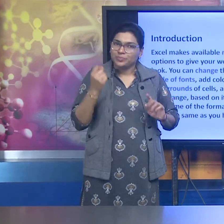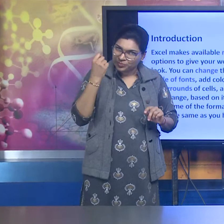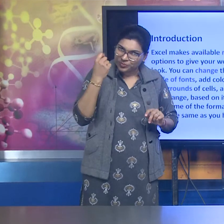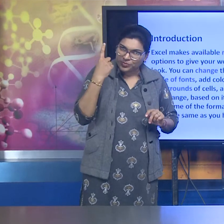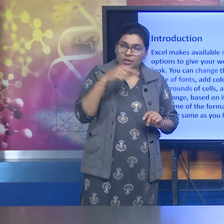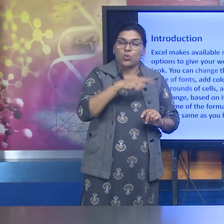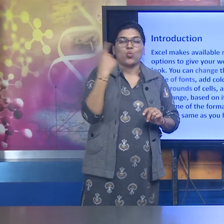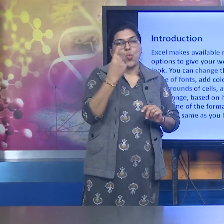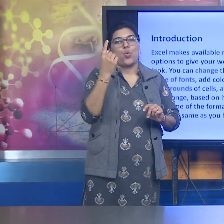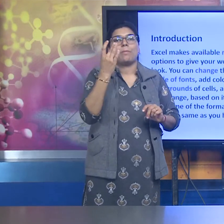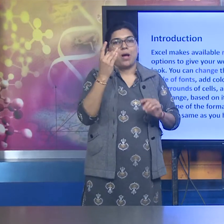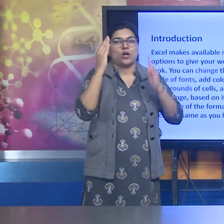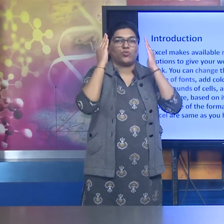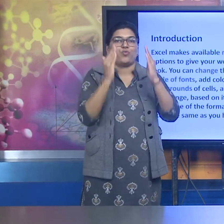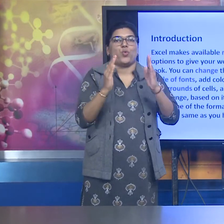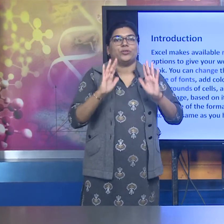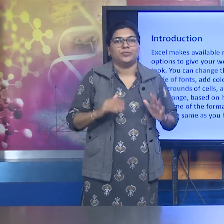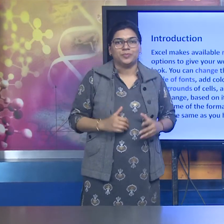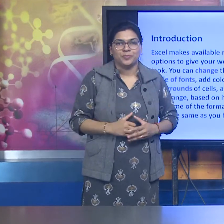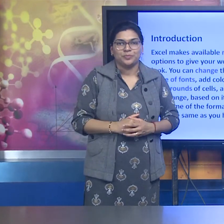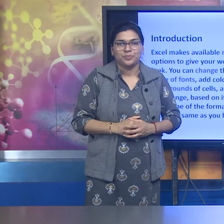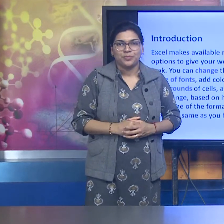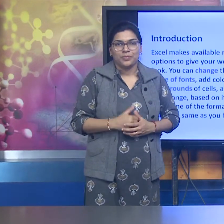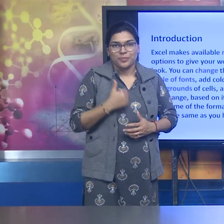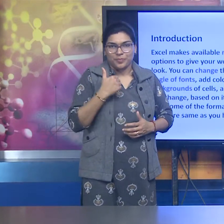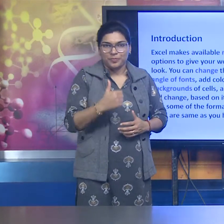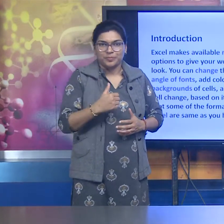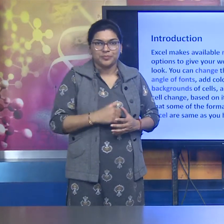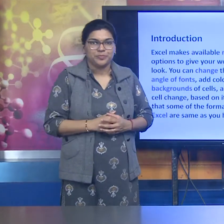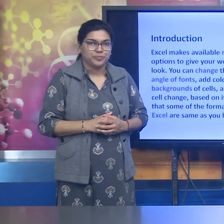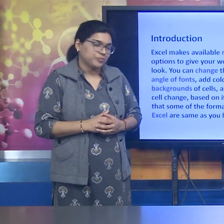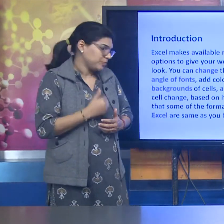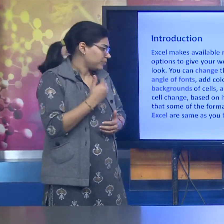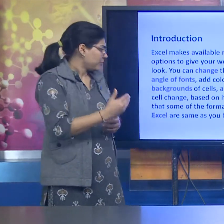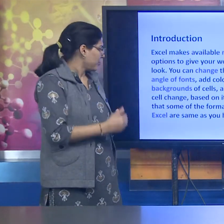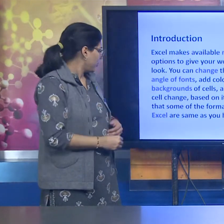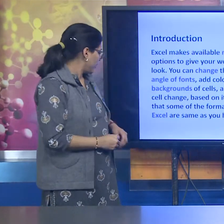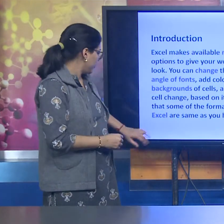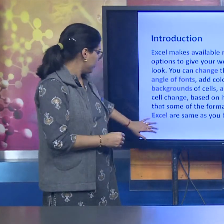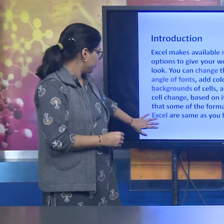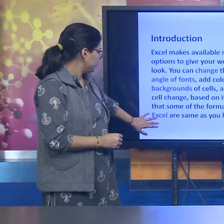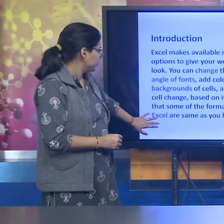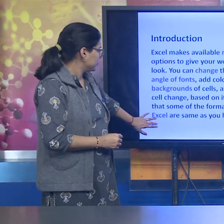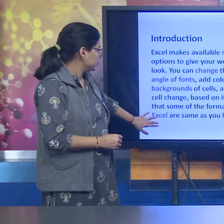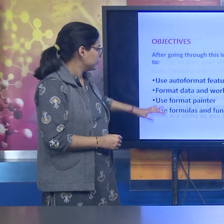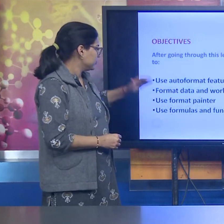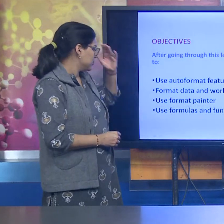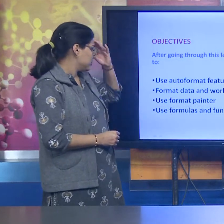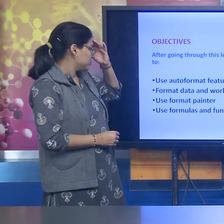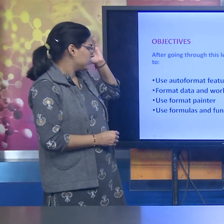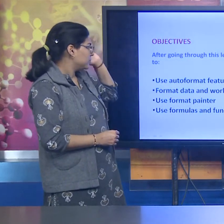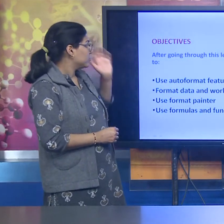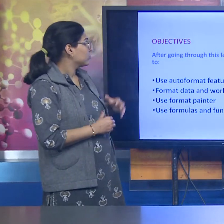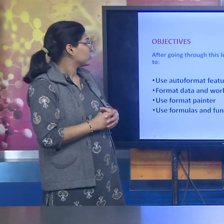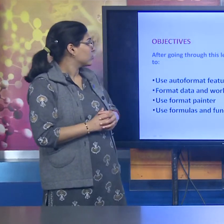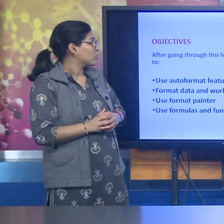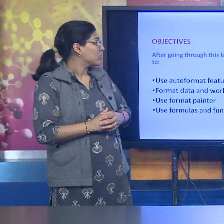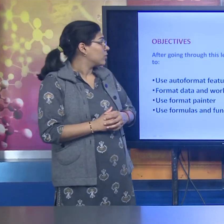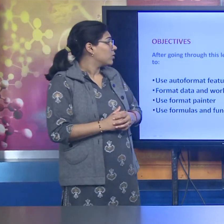formatting features in MS Excel are the same as you used in